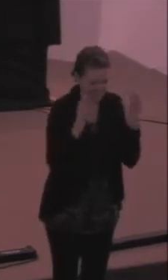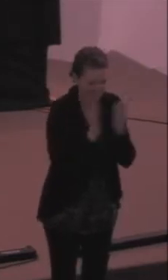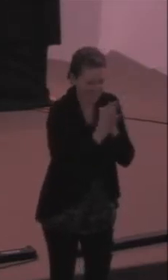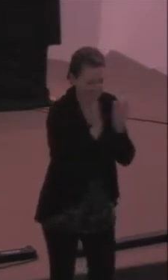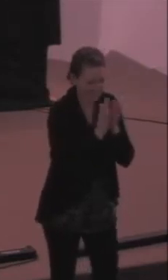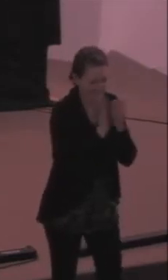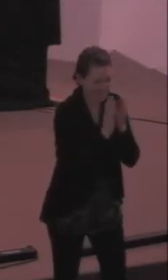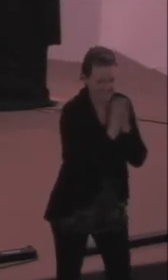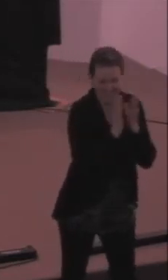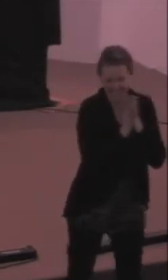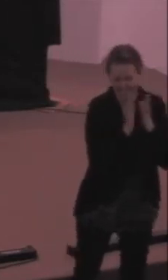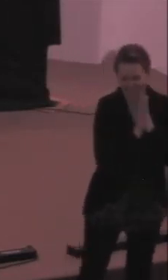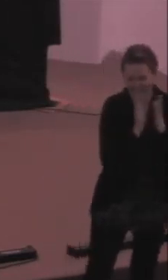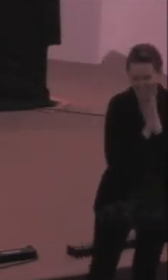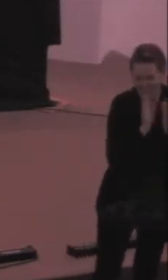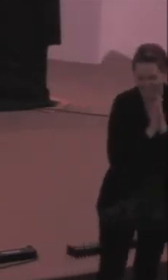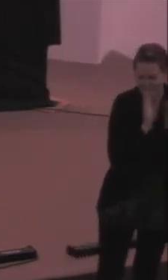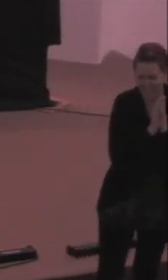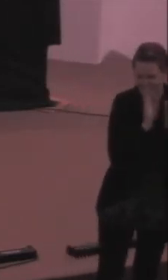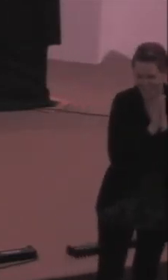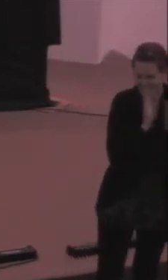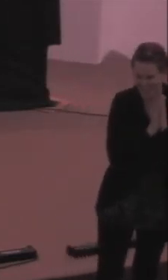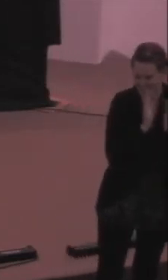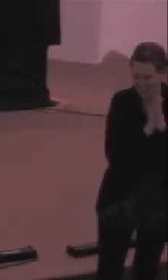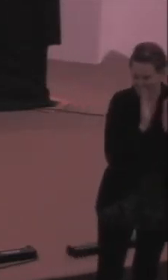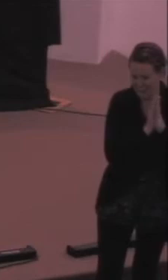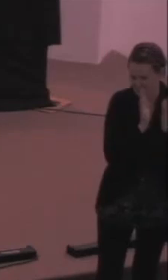I love you, Jesus.